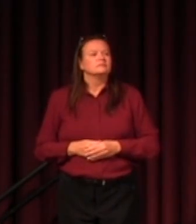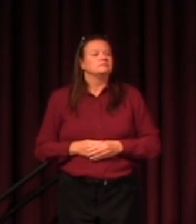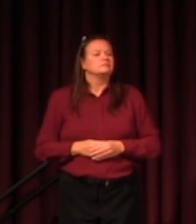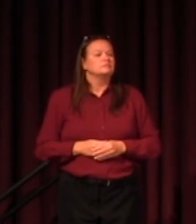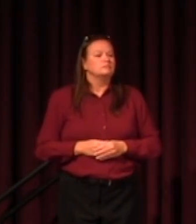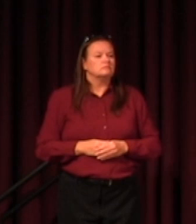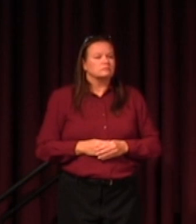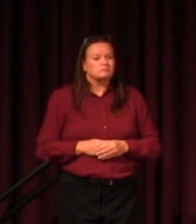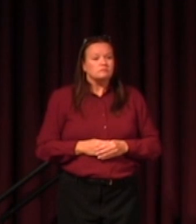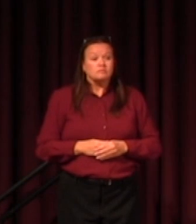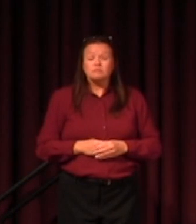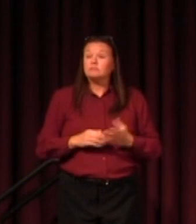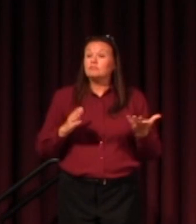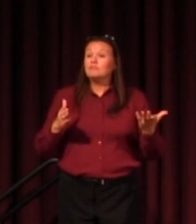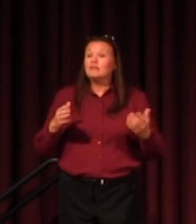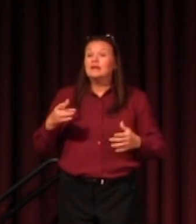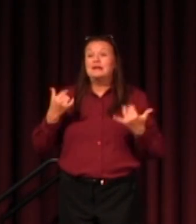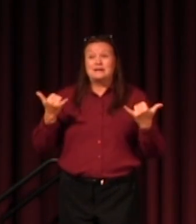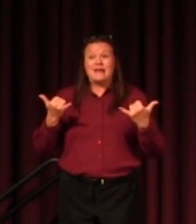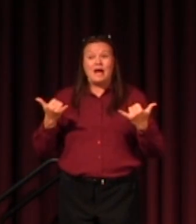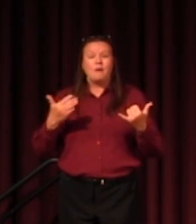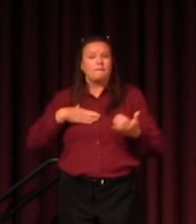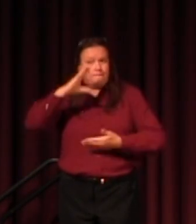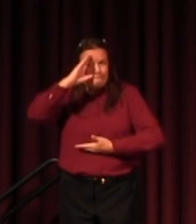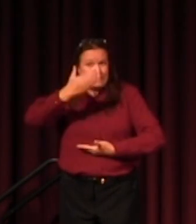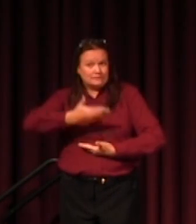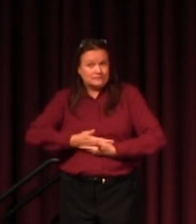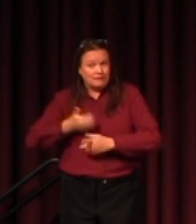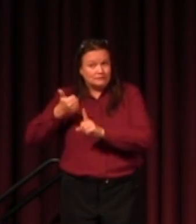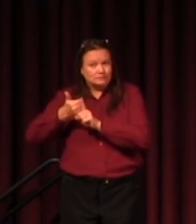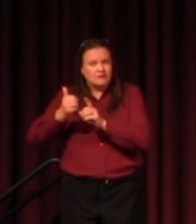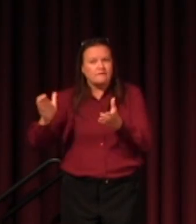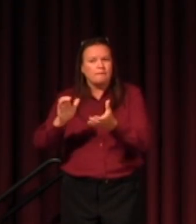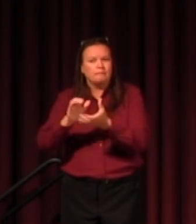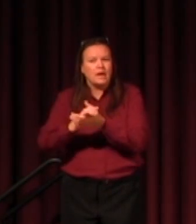When you add a new person, it changes the system.